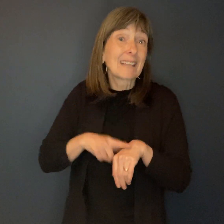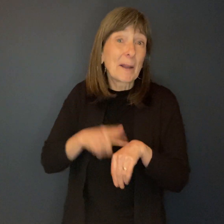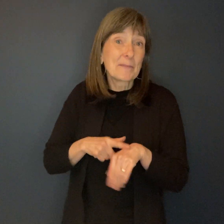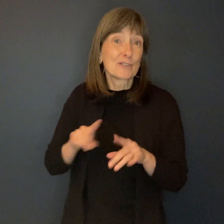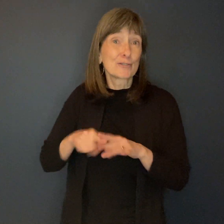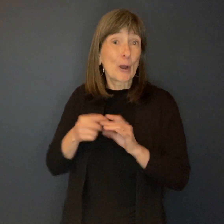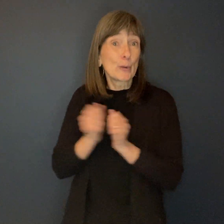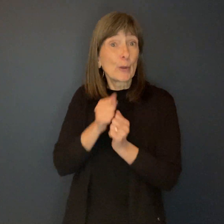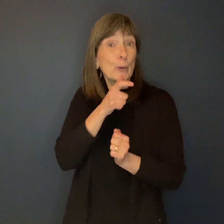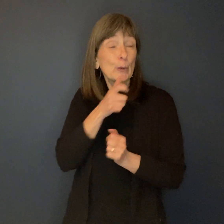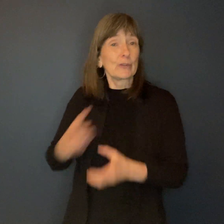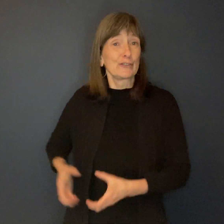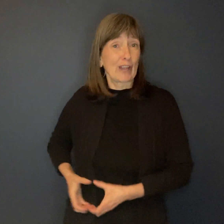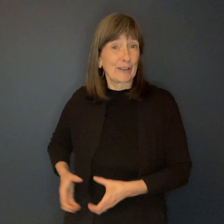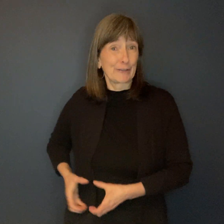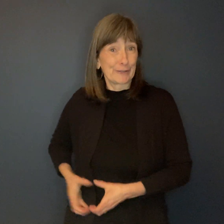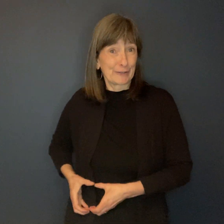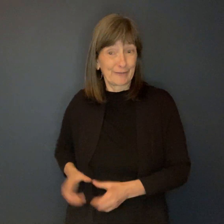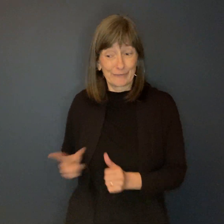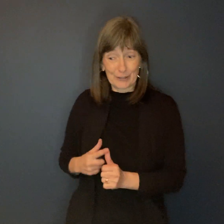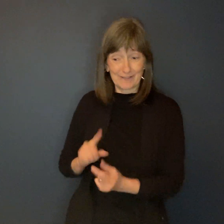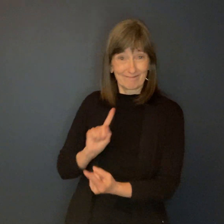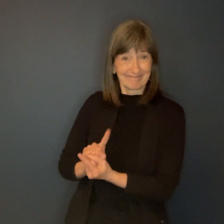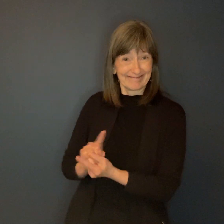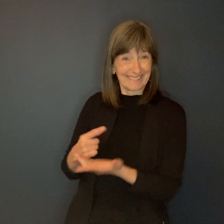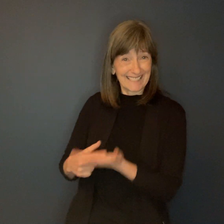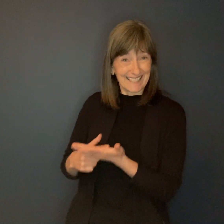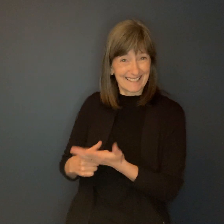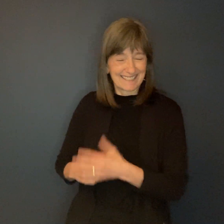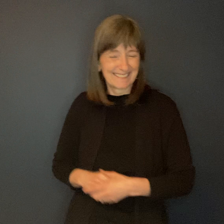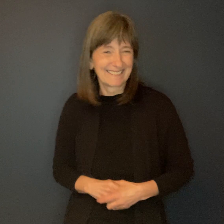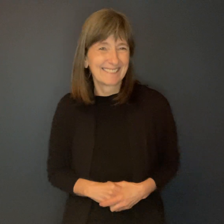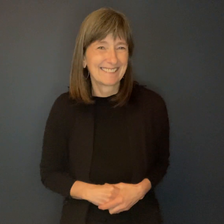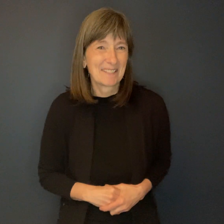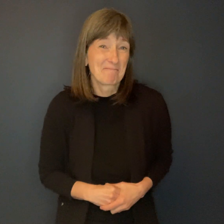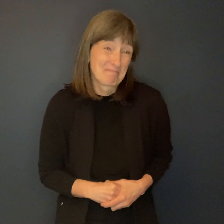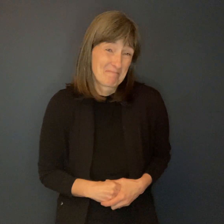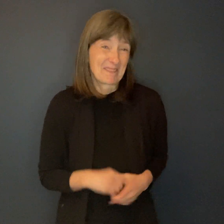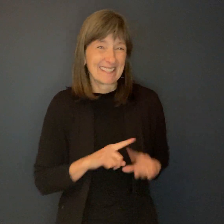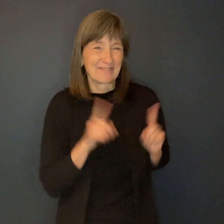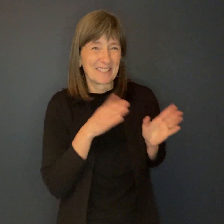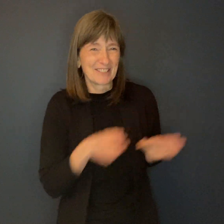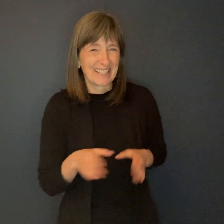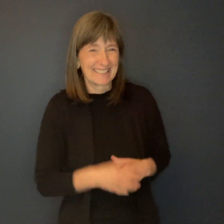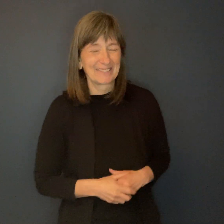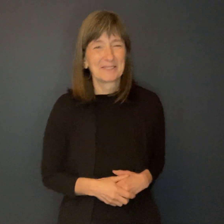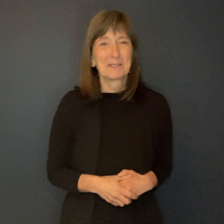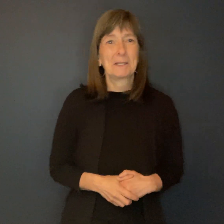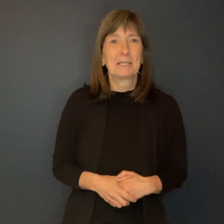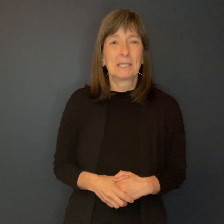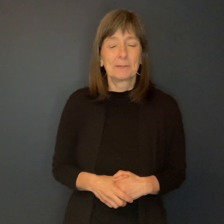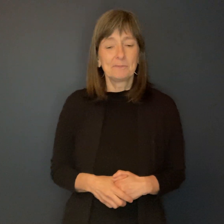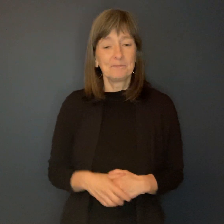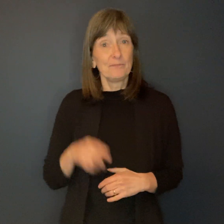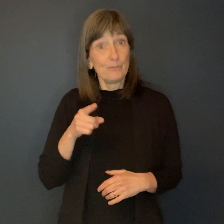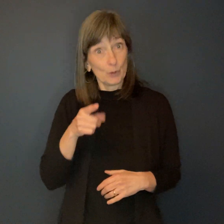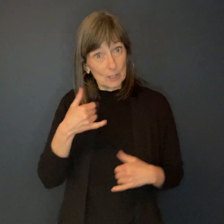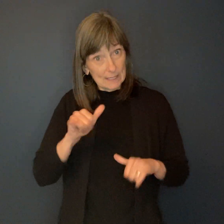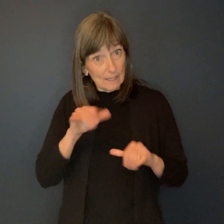enough. So Ray, we know, or you've confirmed that you're sort of still involved in the advocacy and the activism that you've always been involved in. I guess